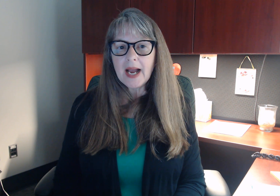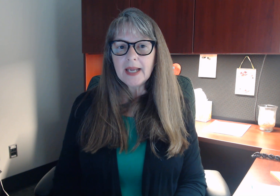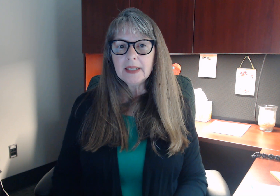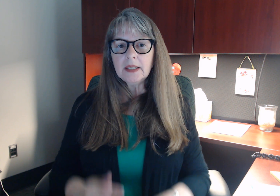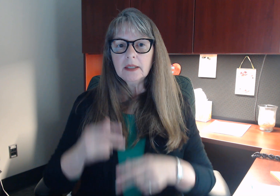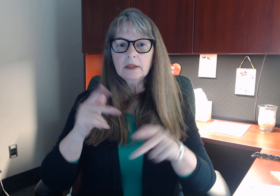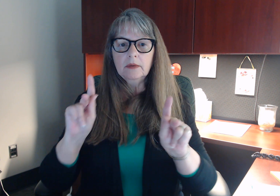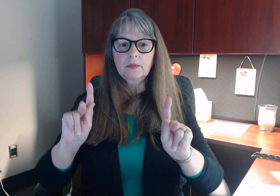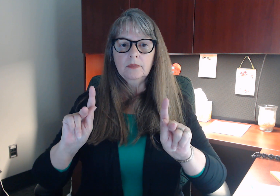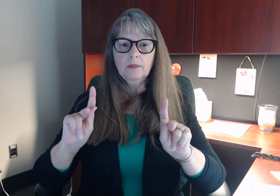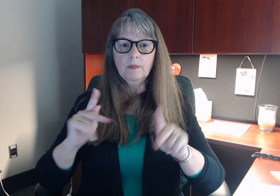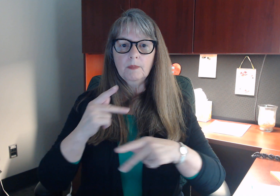Kind.